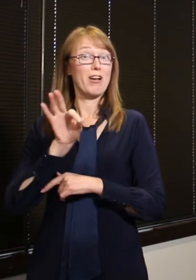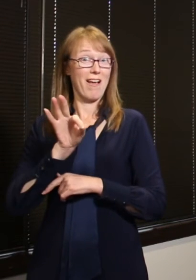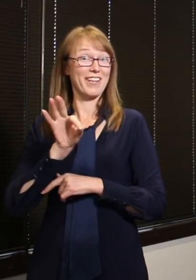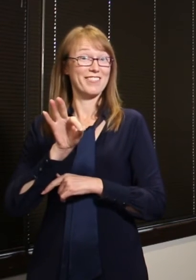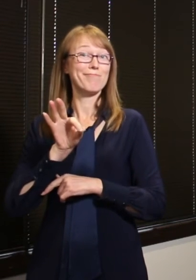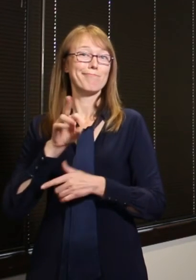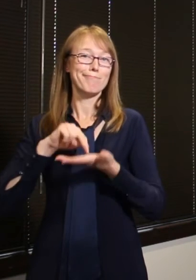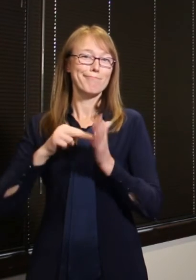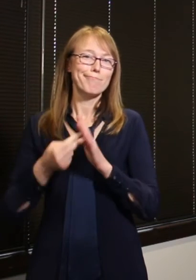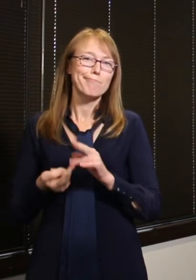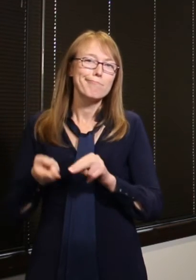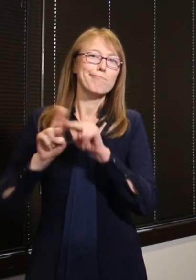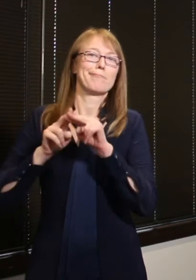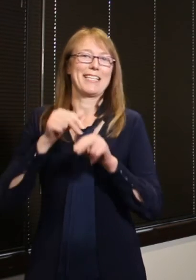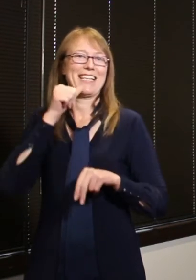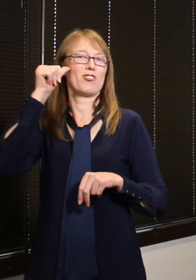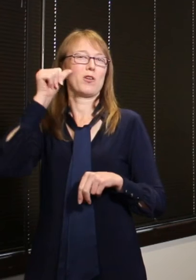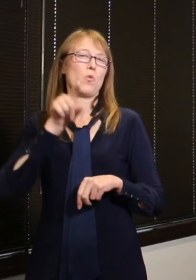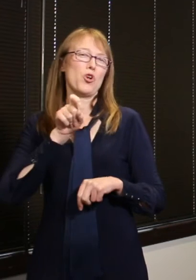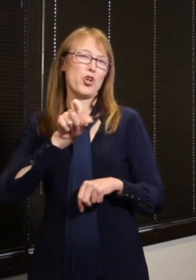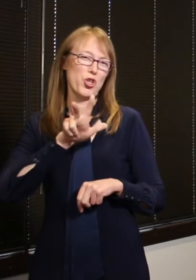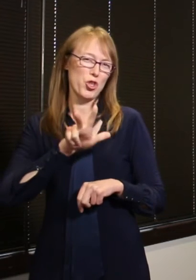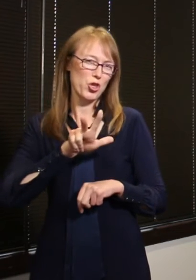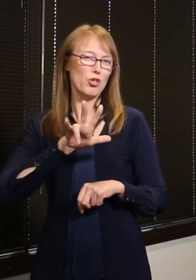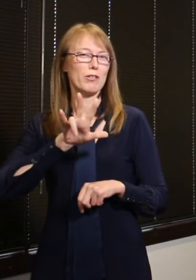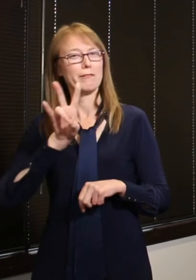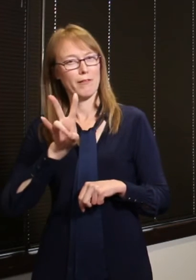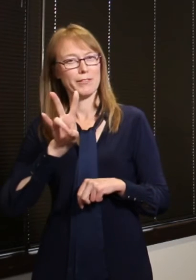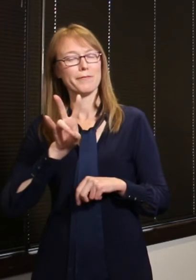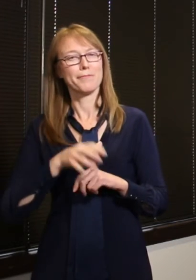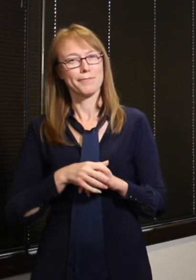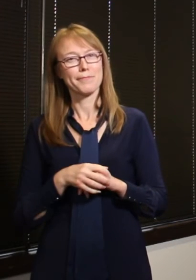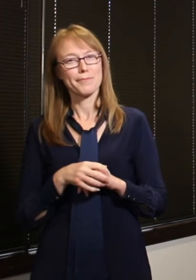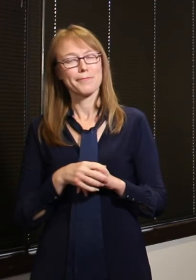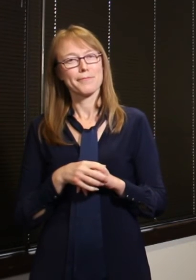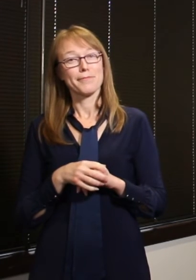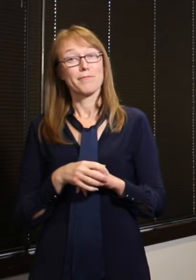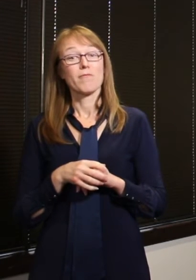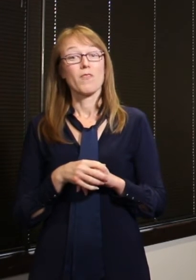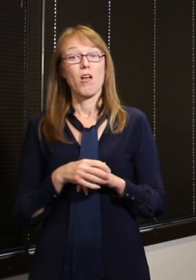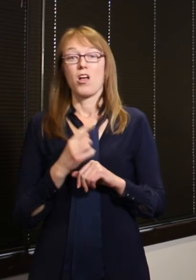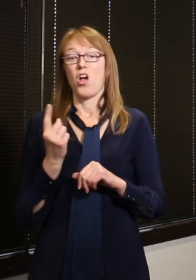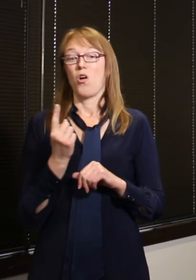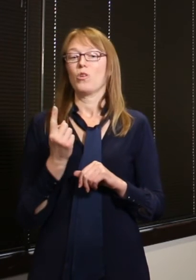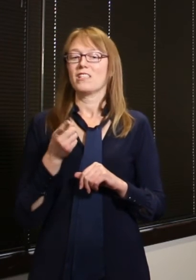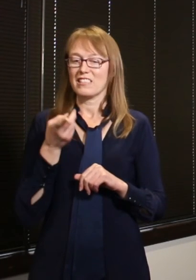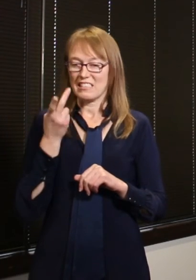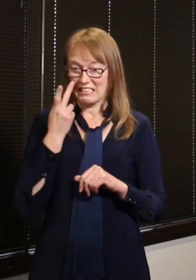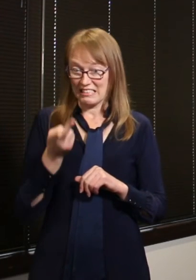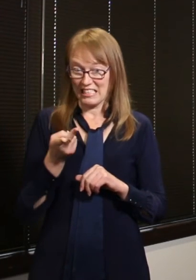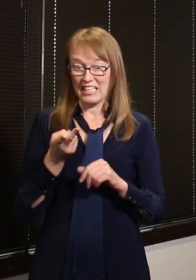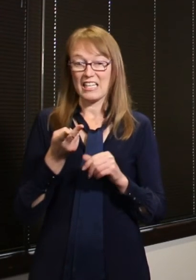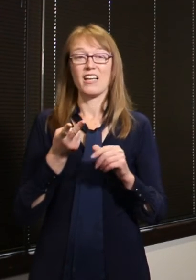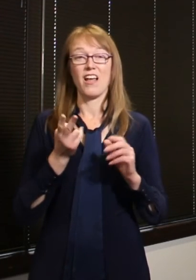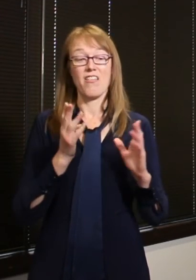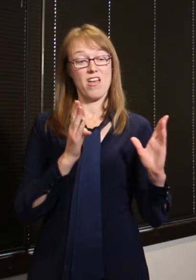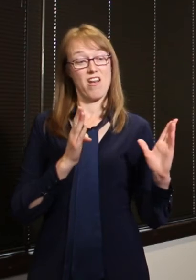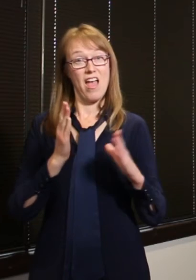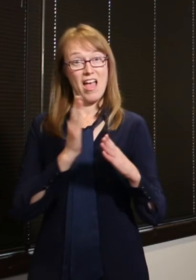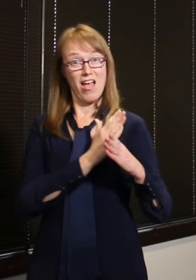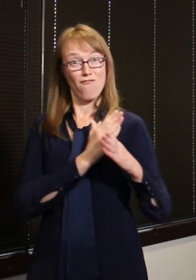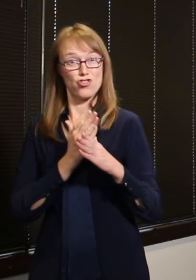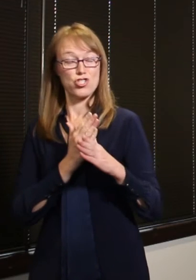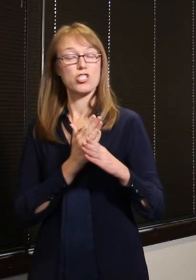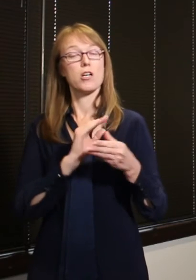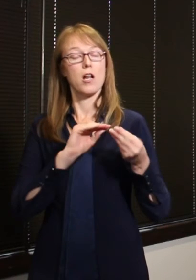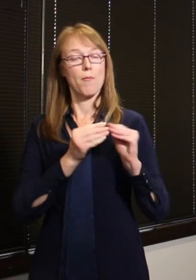from 137 yesterday. And again, always concerning when we see that rolling average creeping